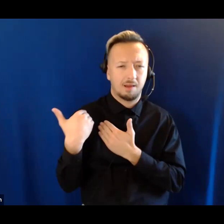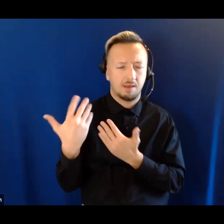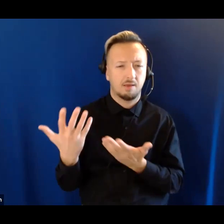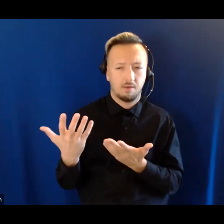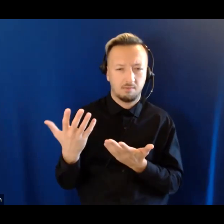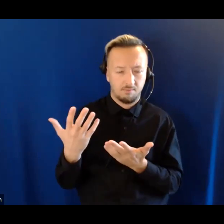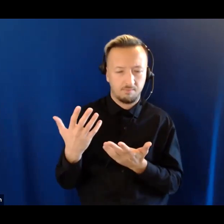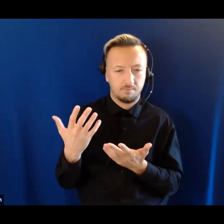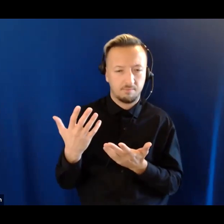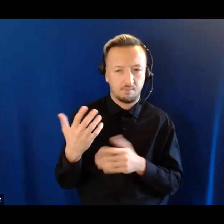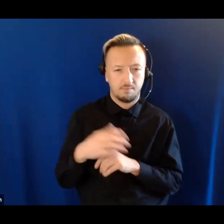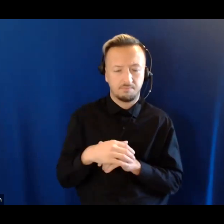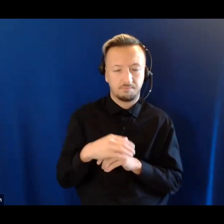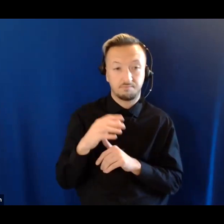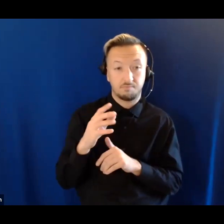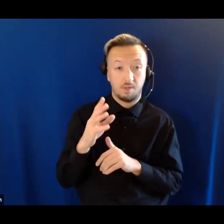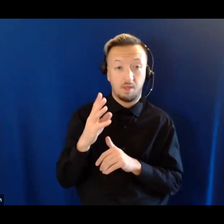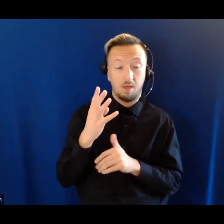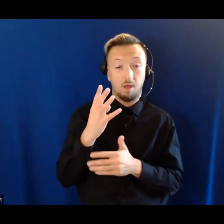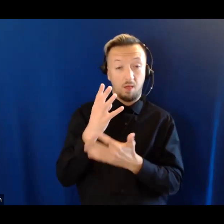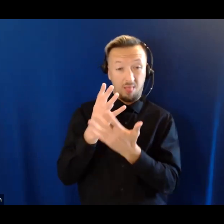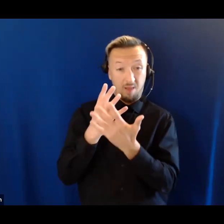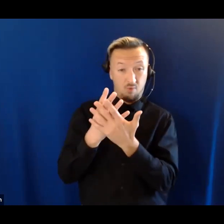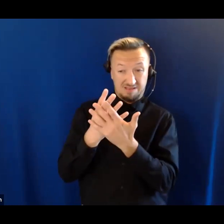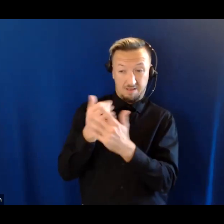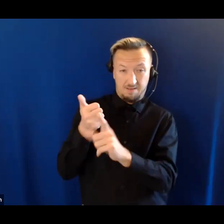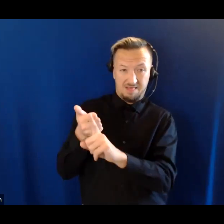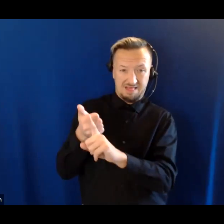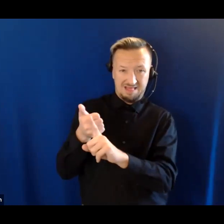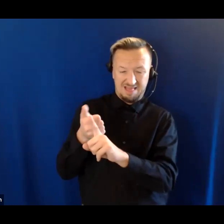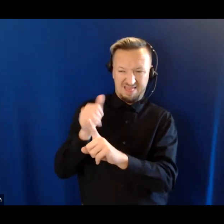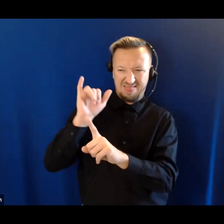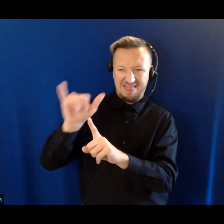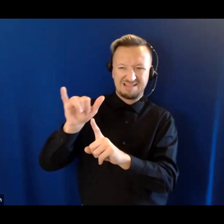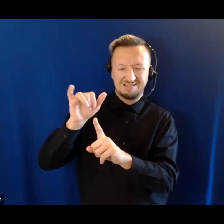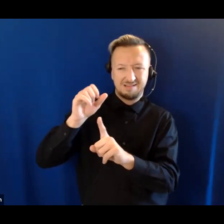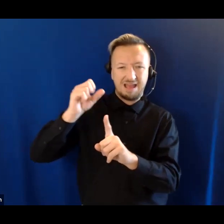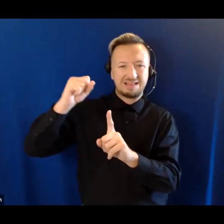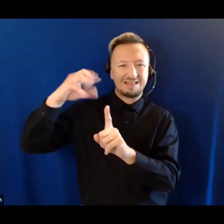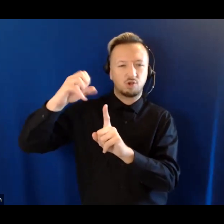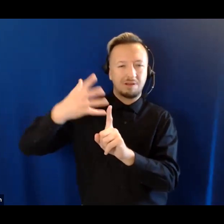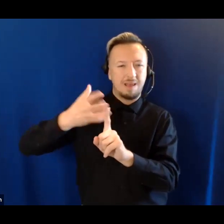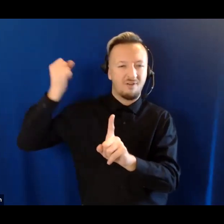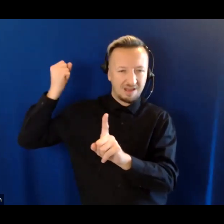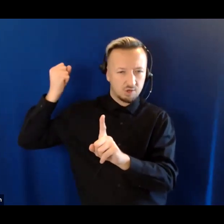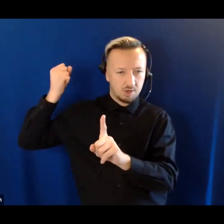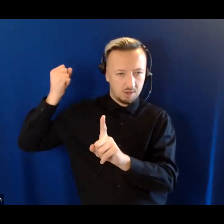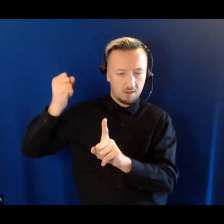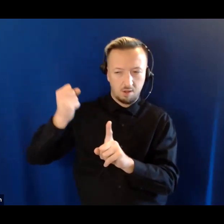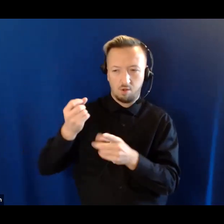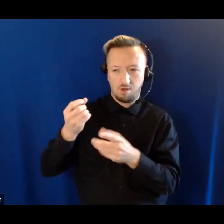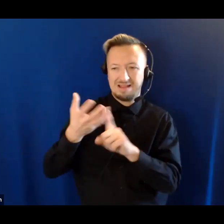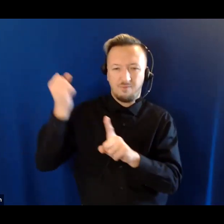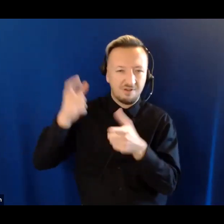And I guess prisons themselves are also a site of sensory deprivation in general, deprivation of